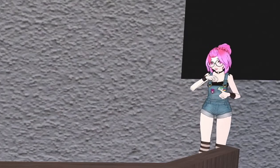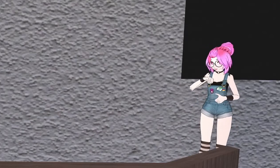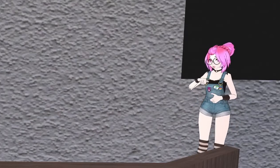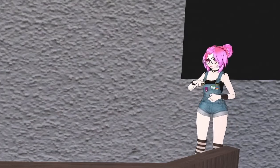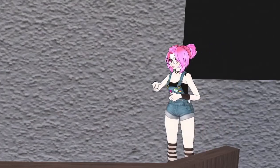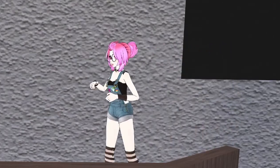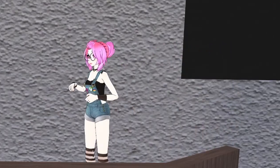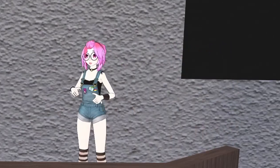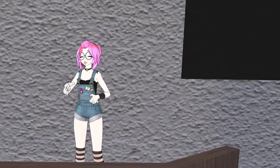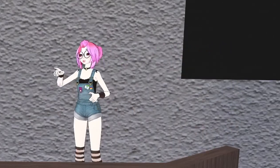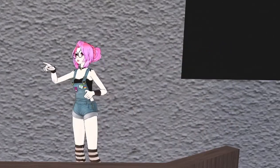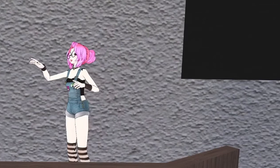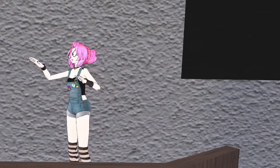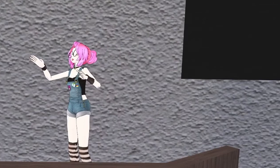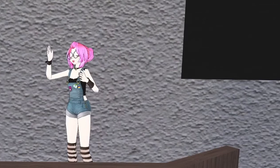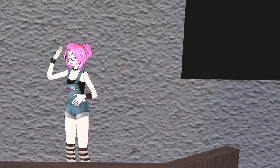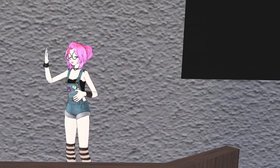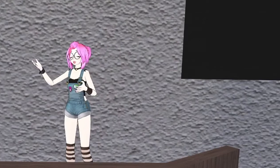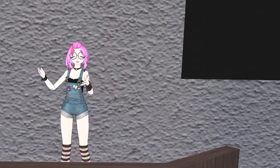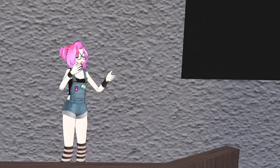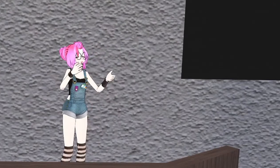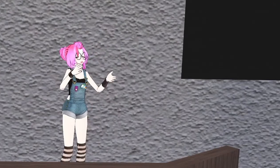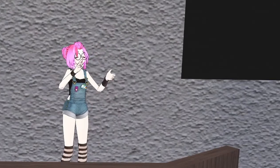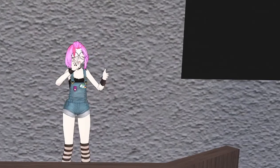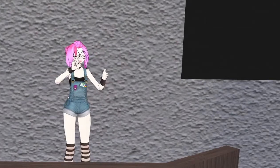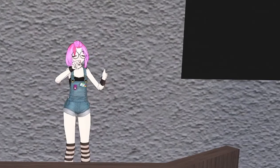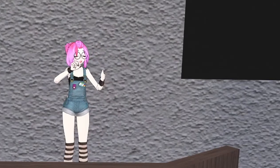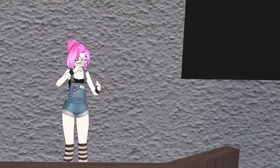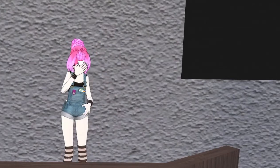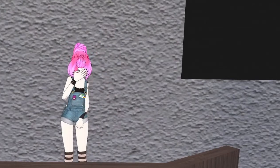Ooh, I choked. Hey! Oh my, guys! No! Oh.